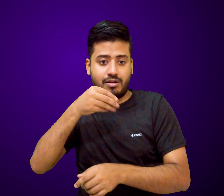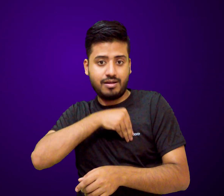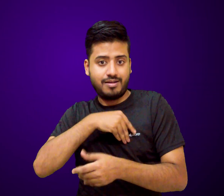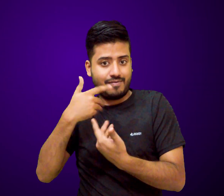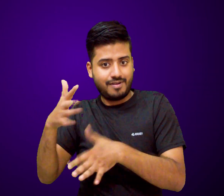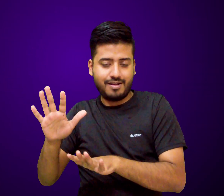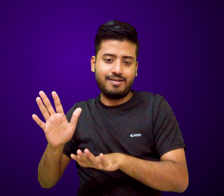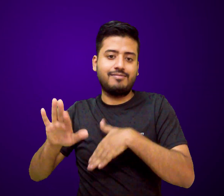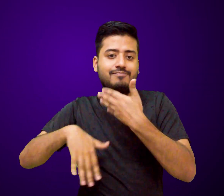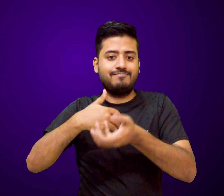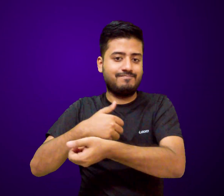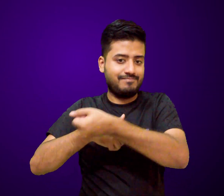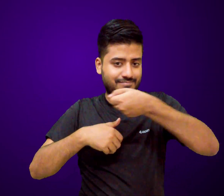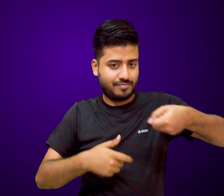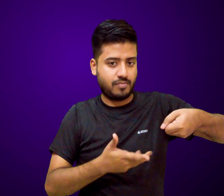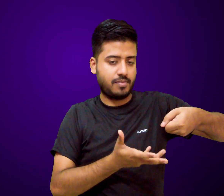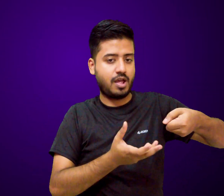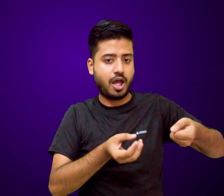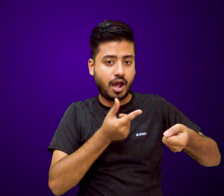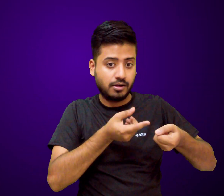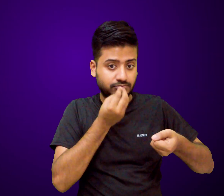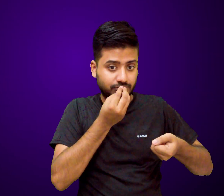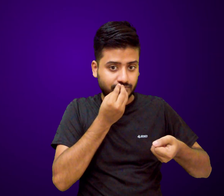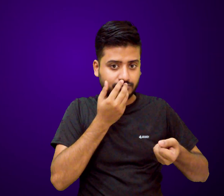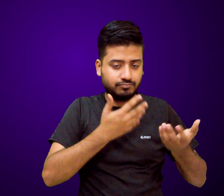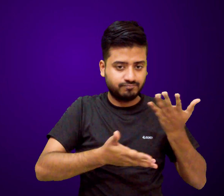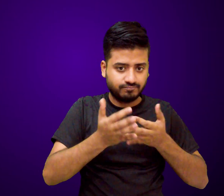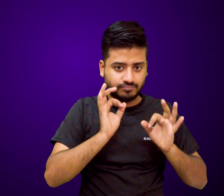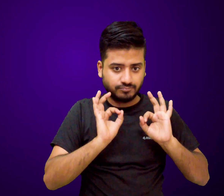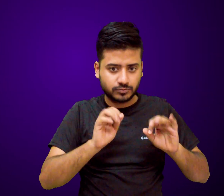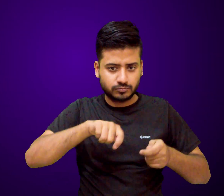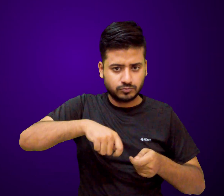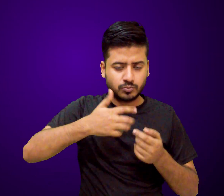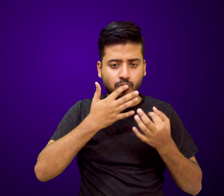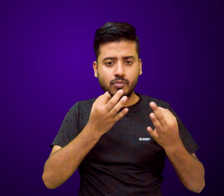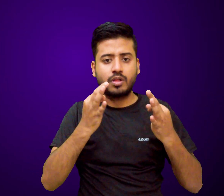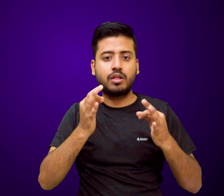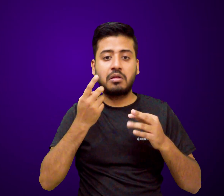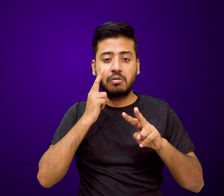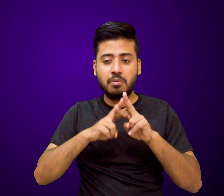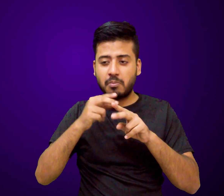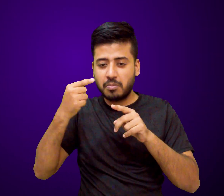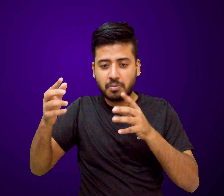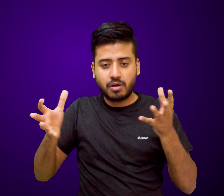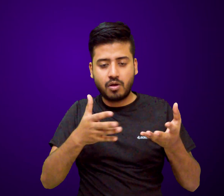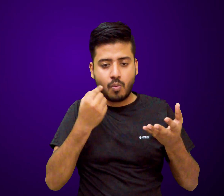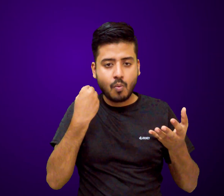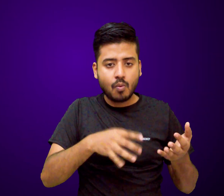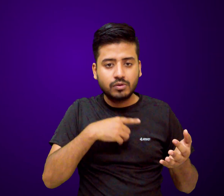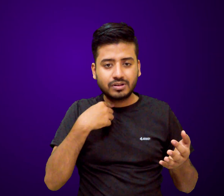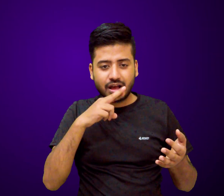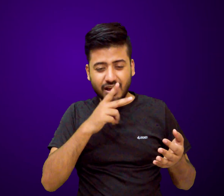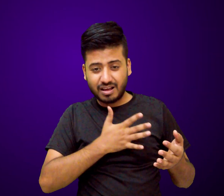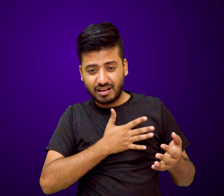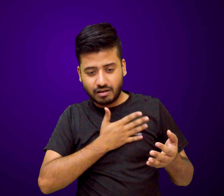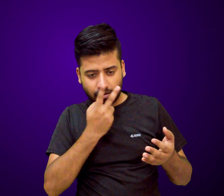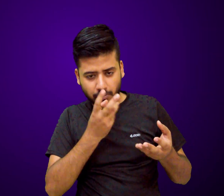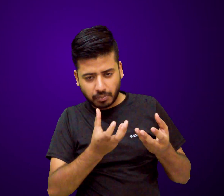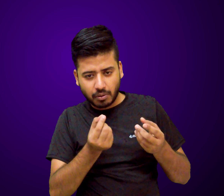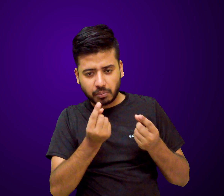the two together may accelerate sprouting, although there is currently no scientific evidence to support this practice. The